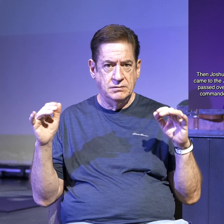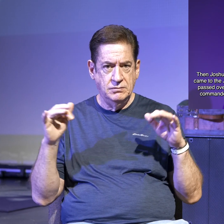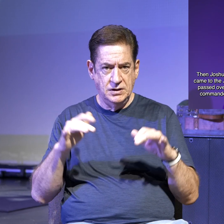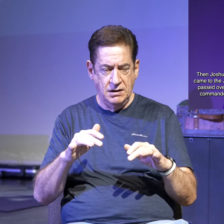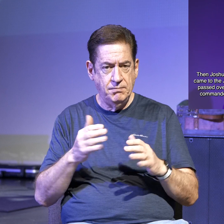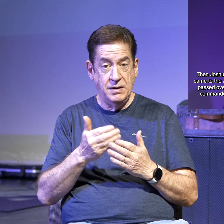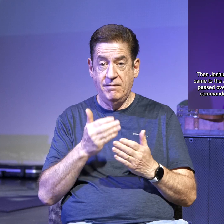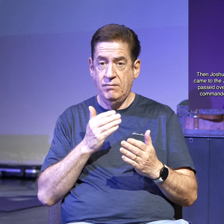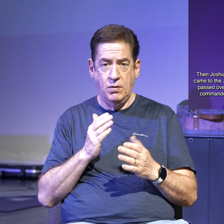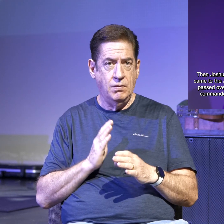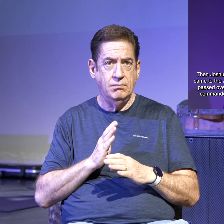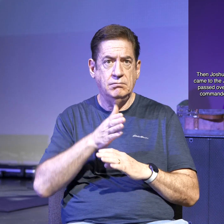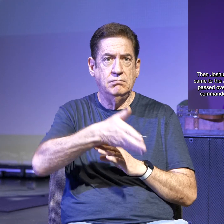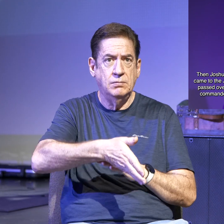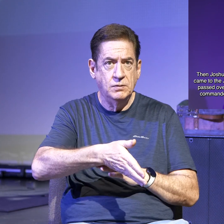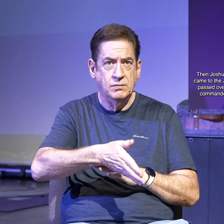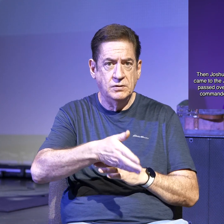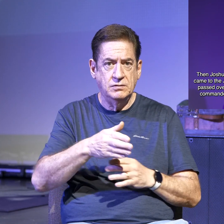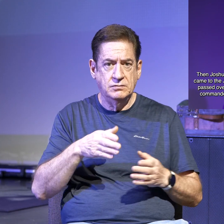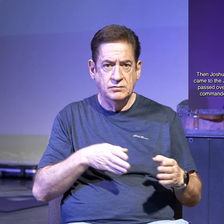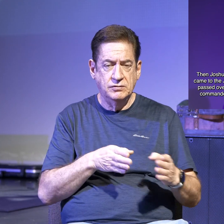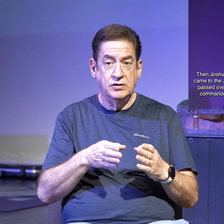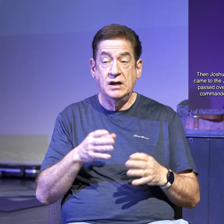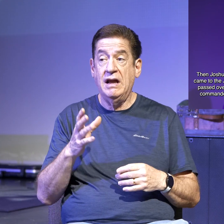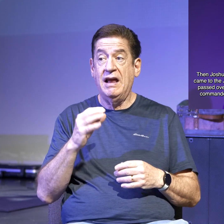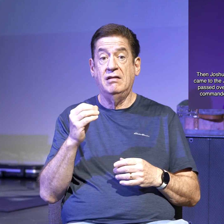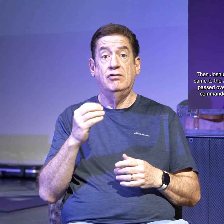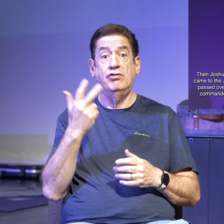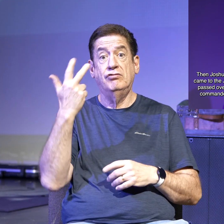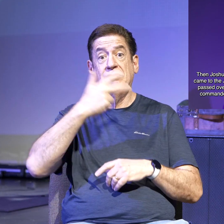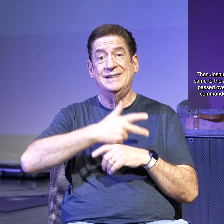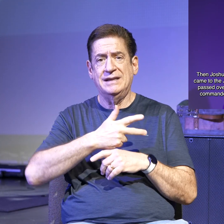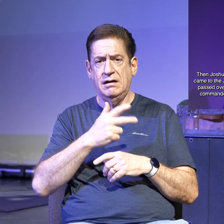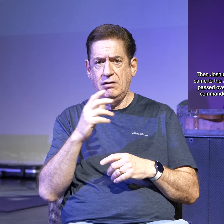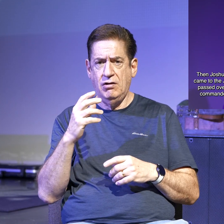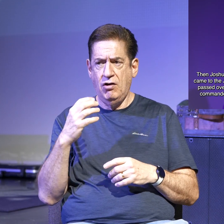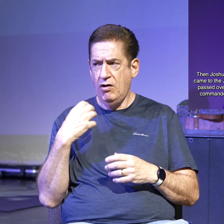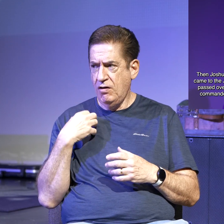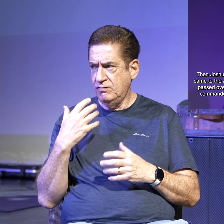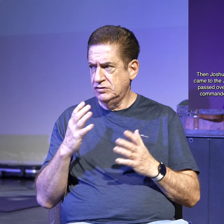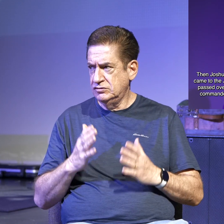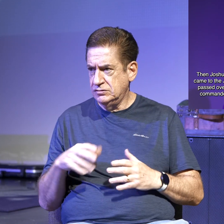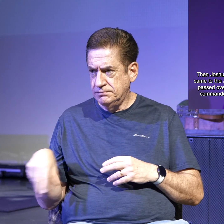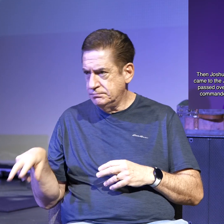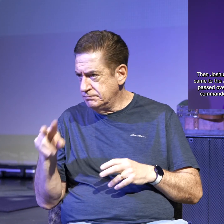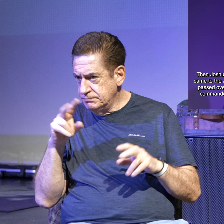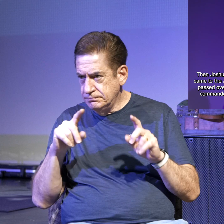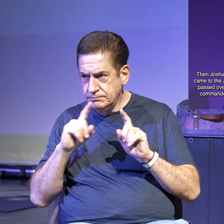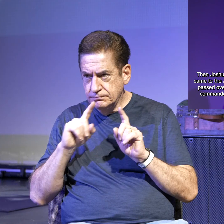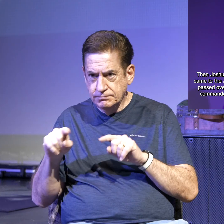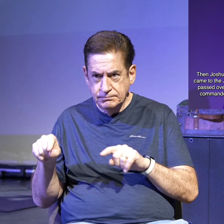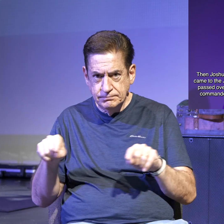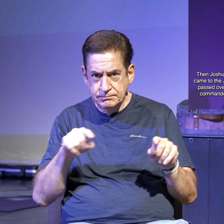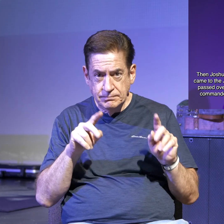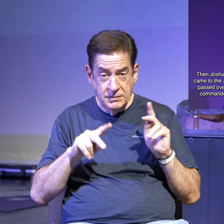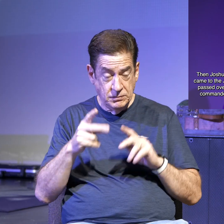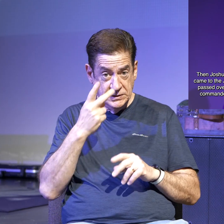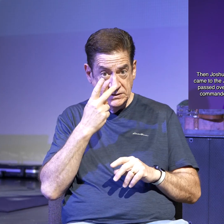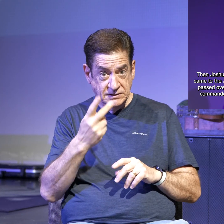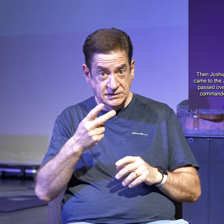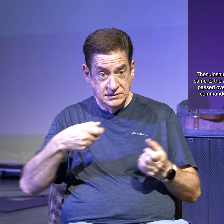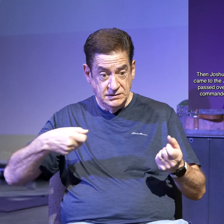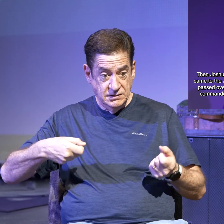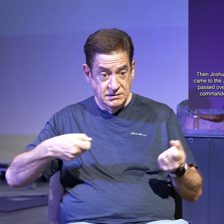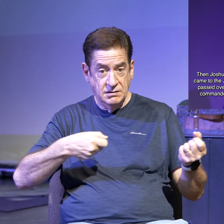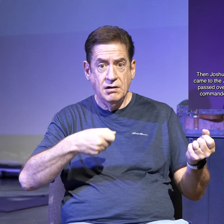passed over. At the end of 3 days, the officers went through the camp and commanded the people, "As soon as you see the Ark of the Covenant of